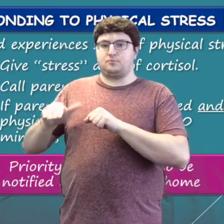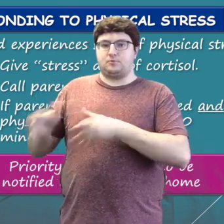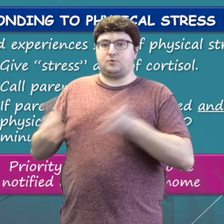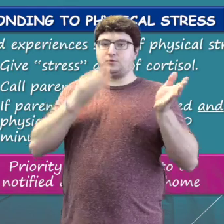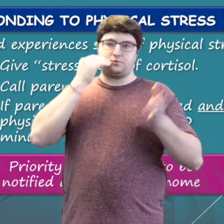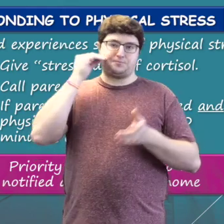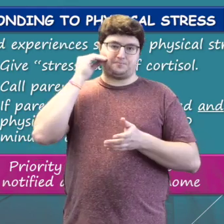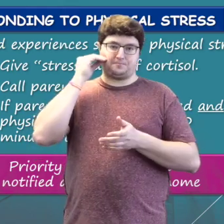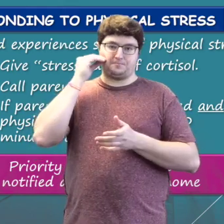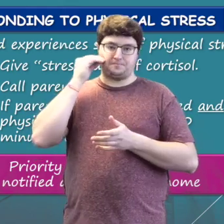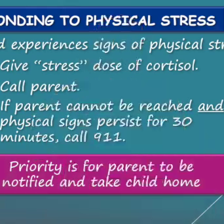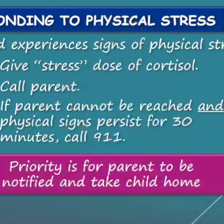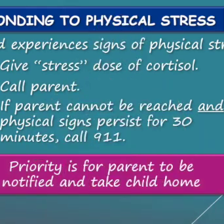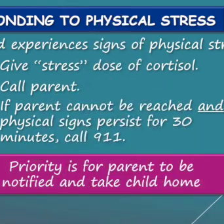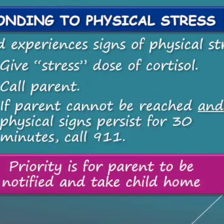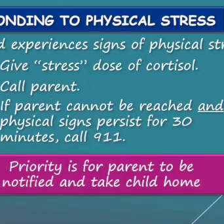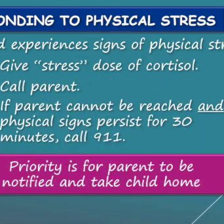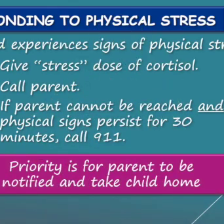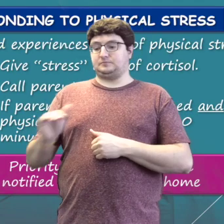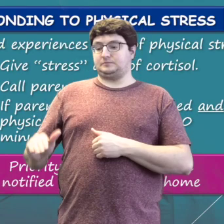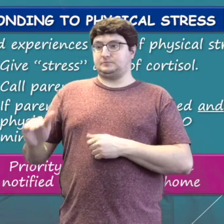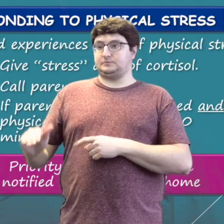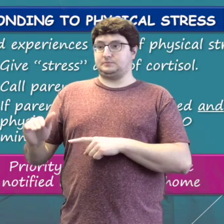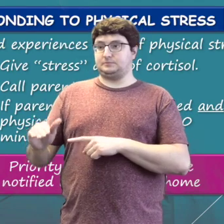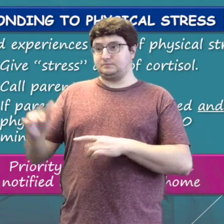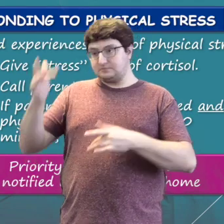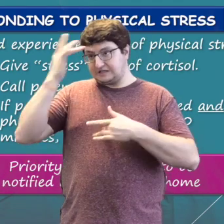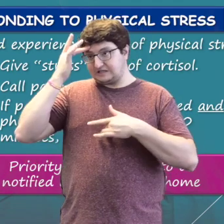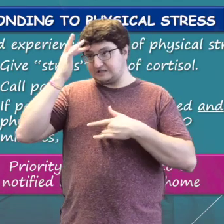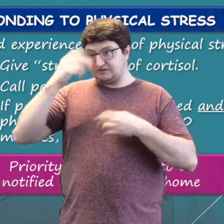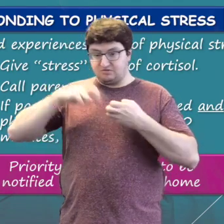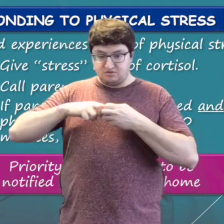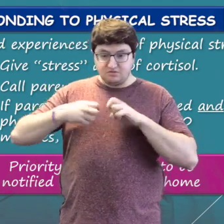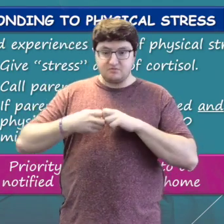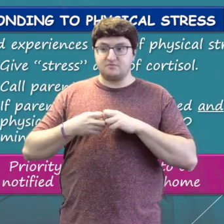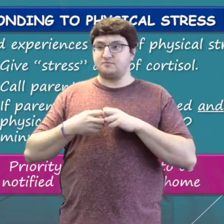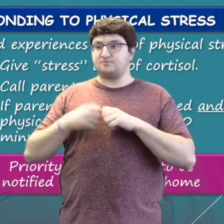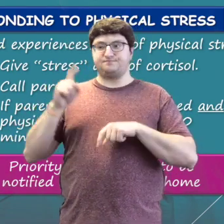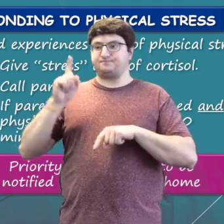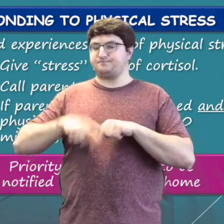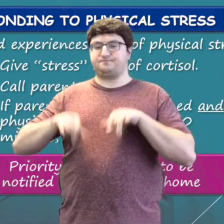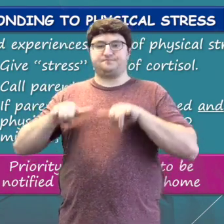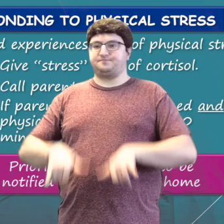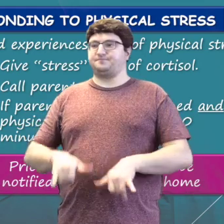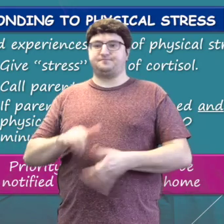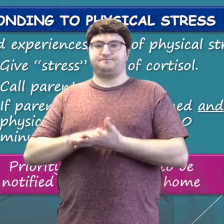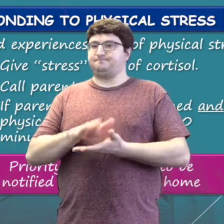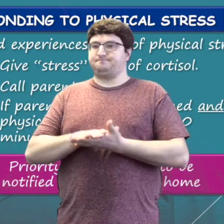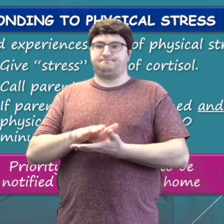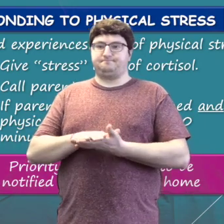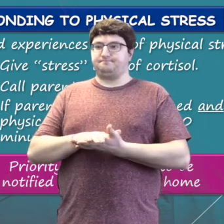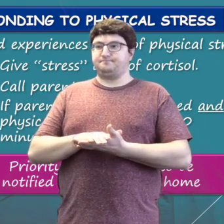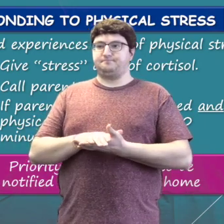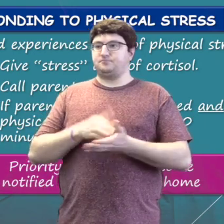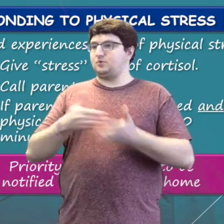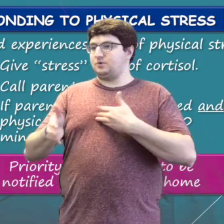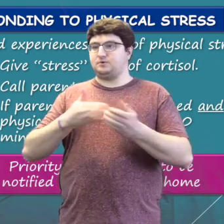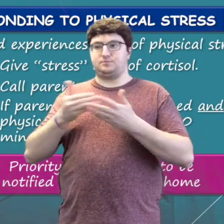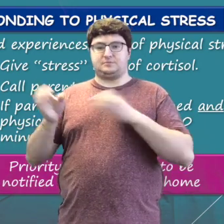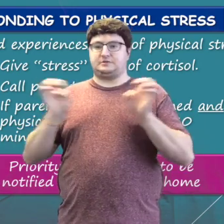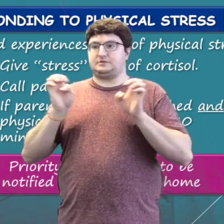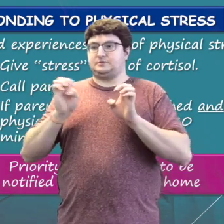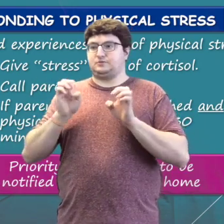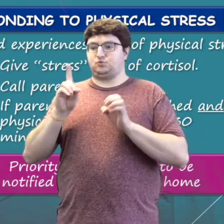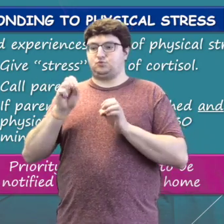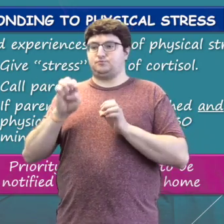home. A child that is experiencing physical stress should not remain at the community program, even if the